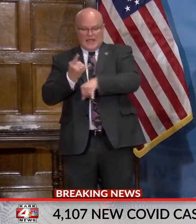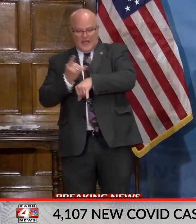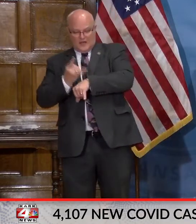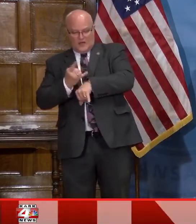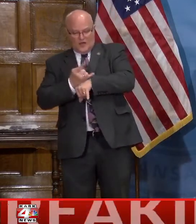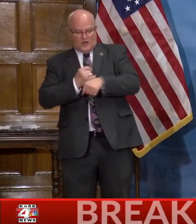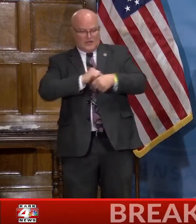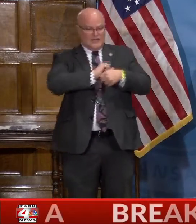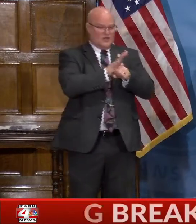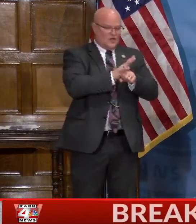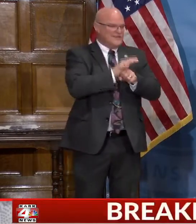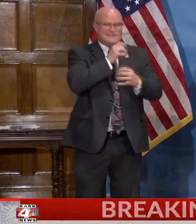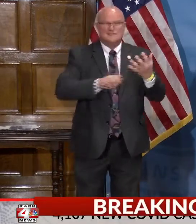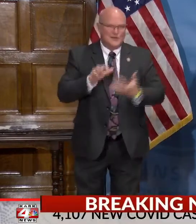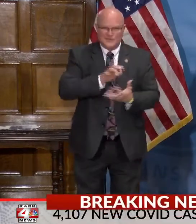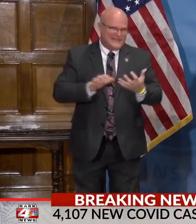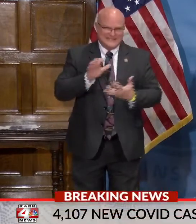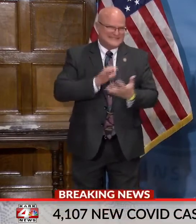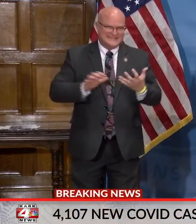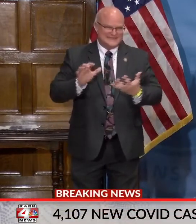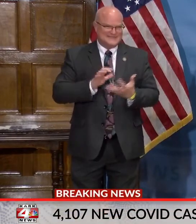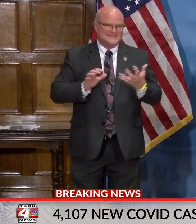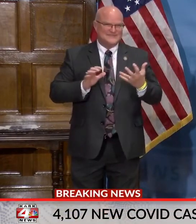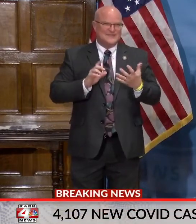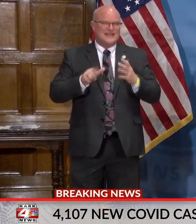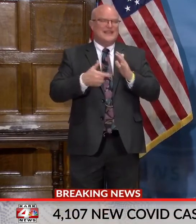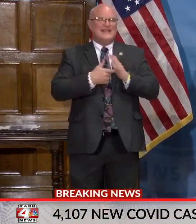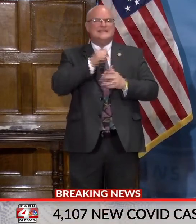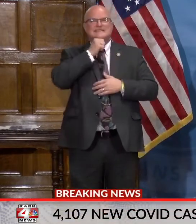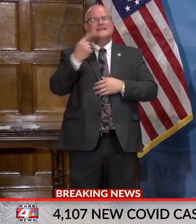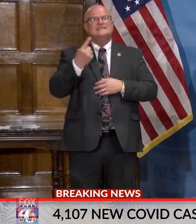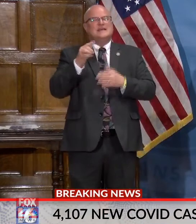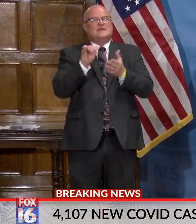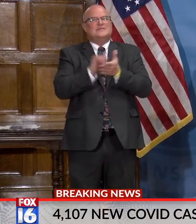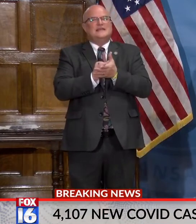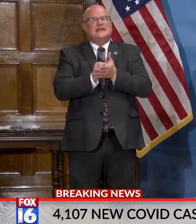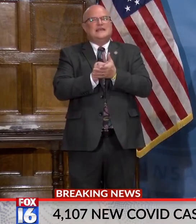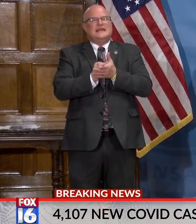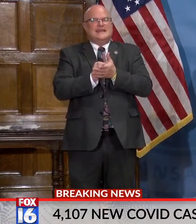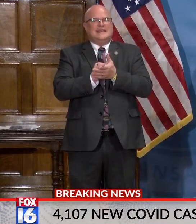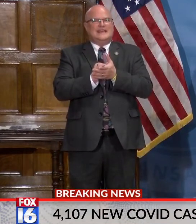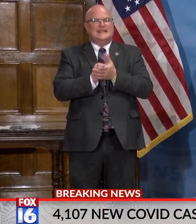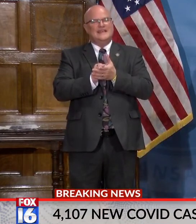mix, right? You know, this is not something that is